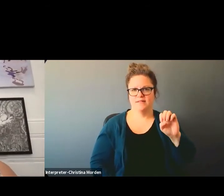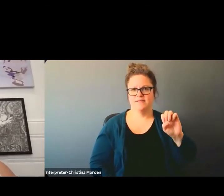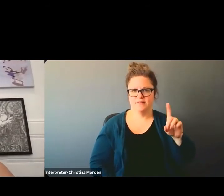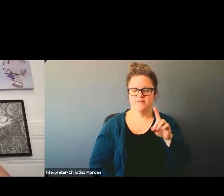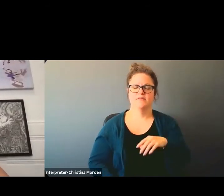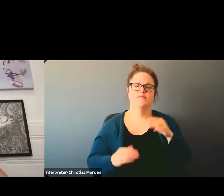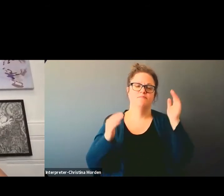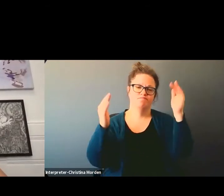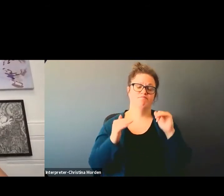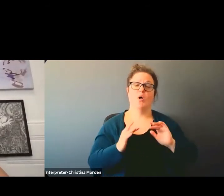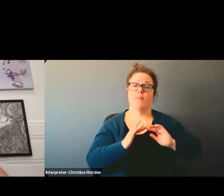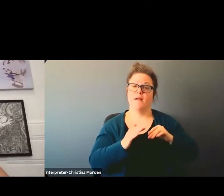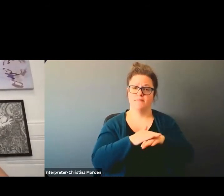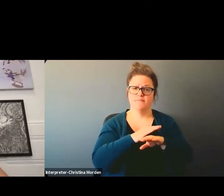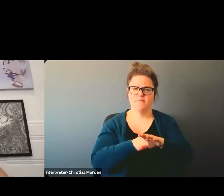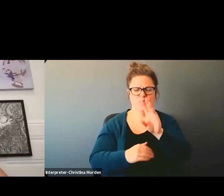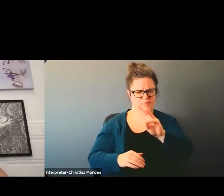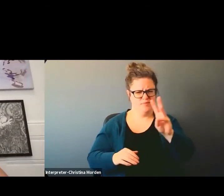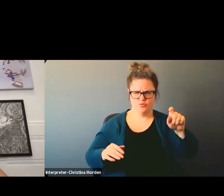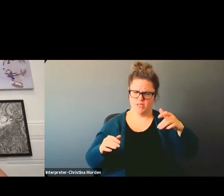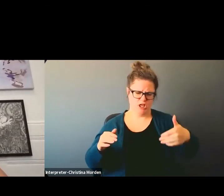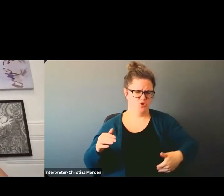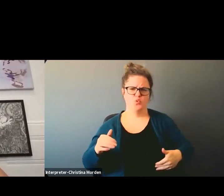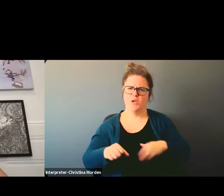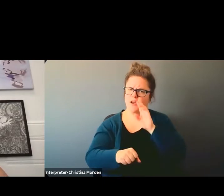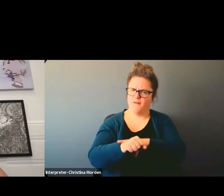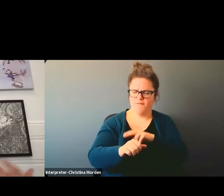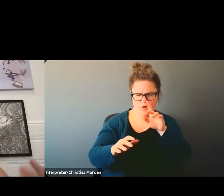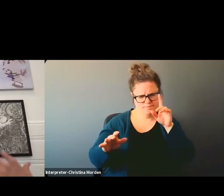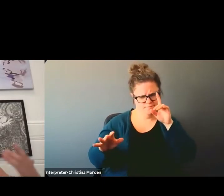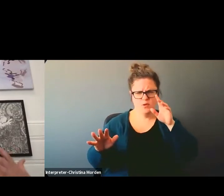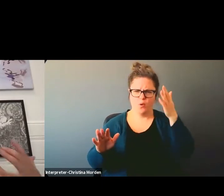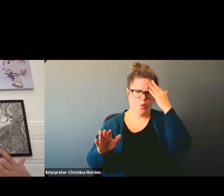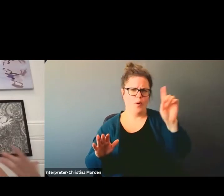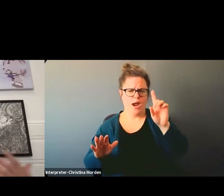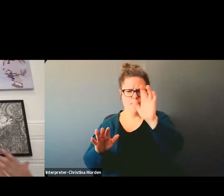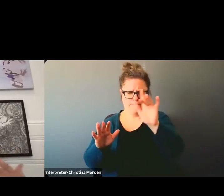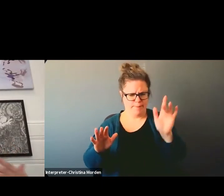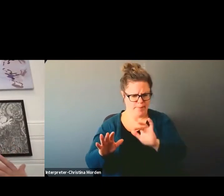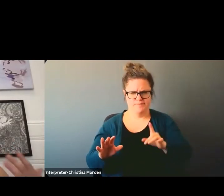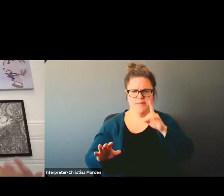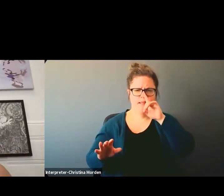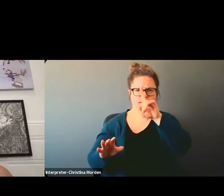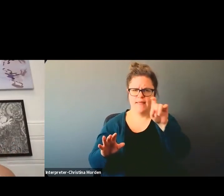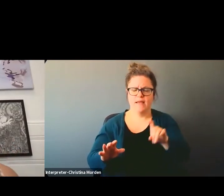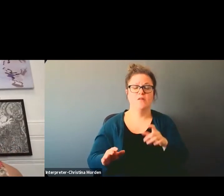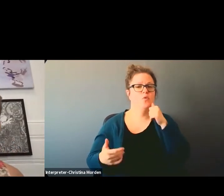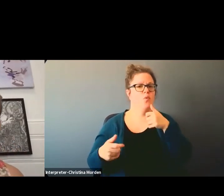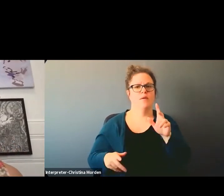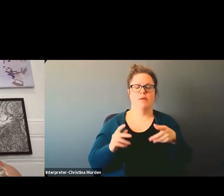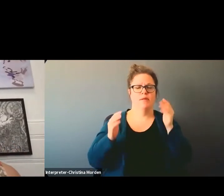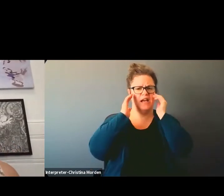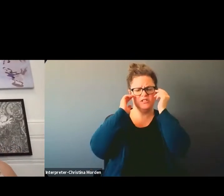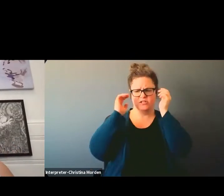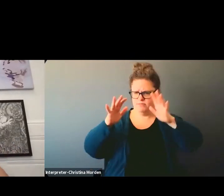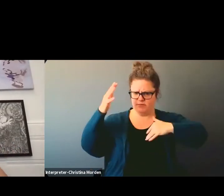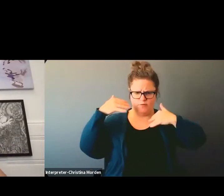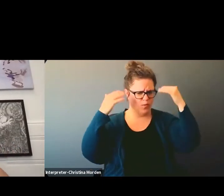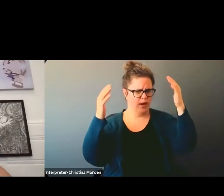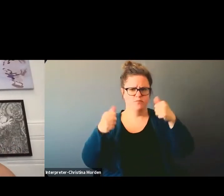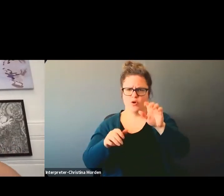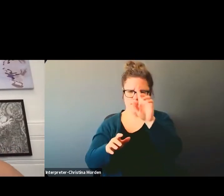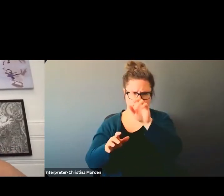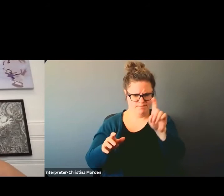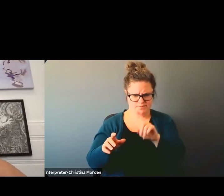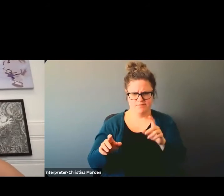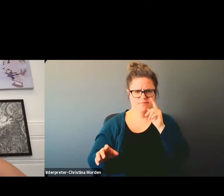accessibility, your site should be intuitive and easy to use so people don't get too anxious using your site. And yeah,